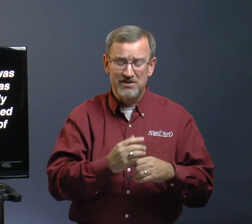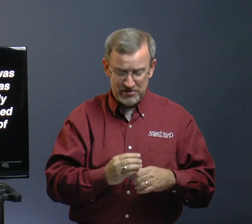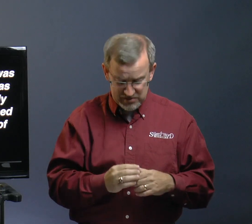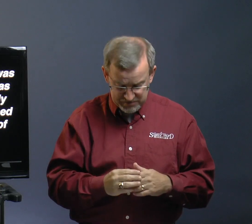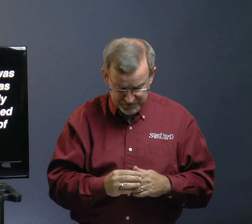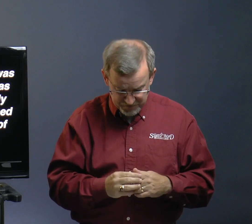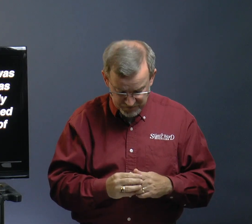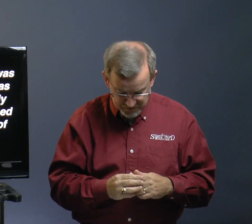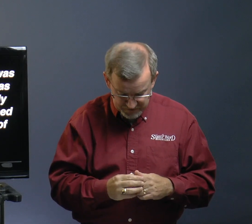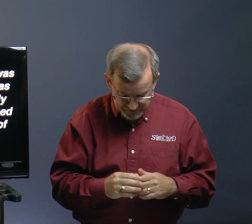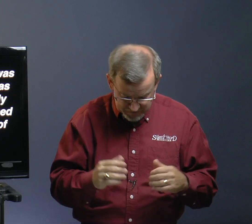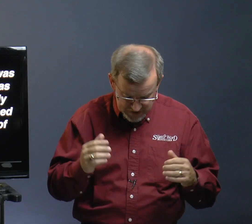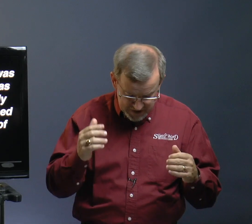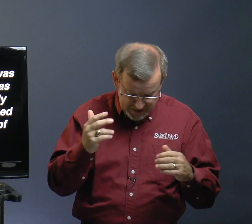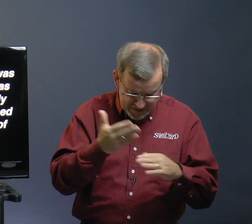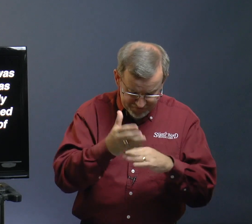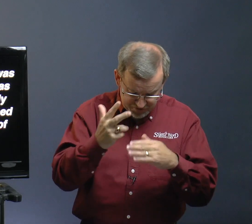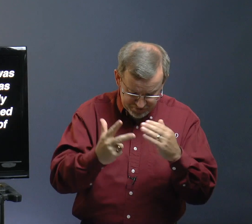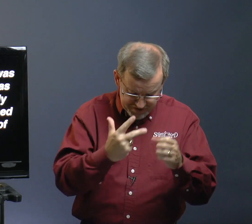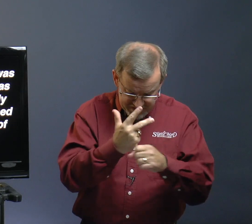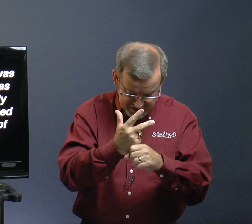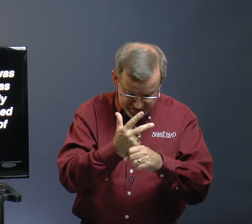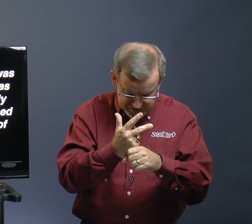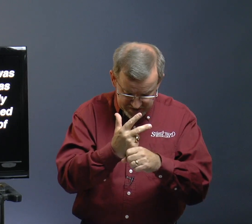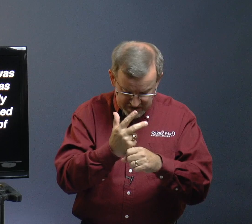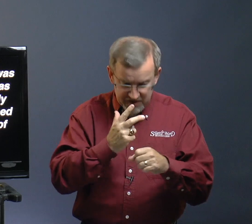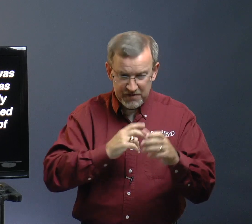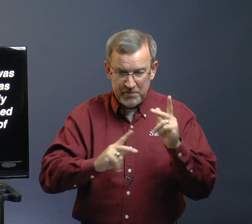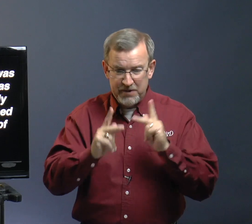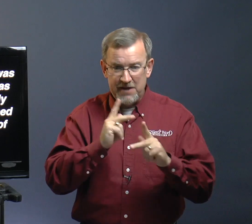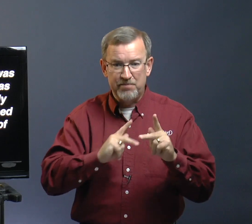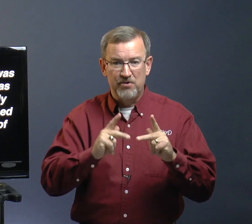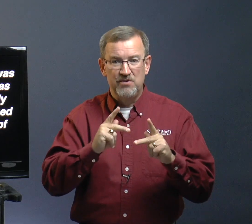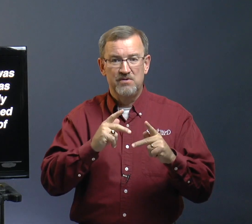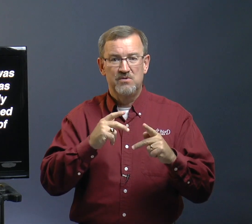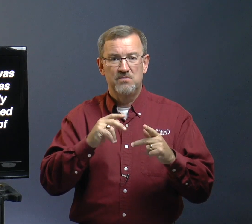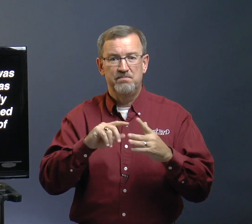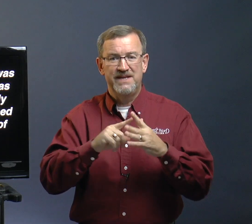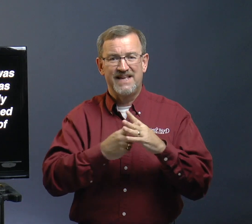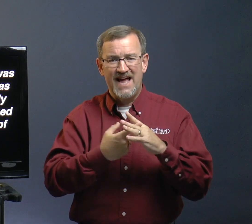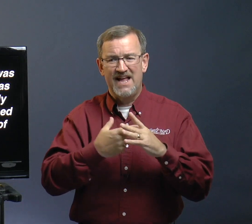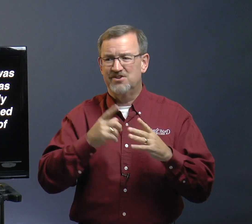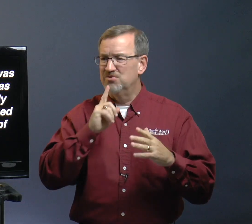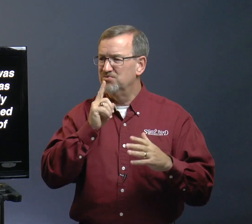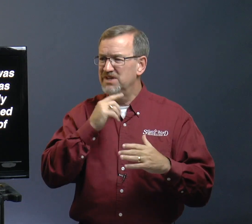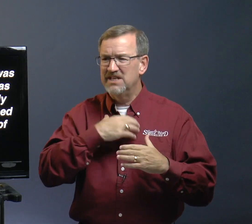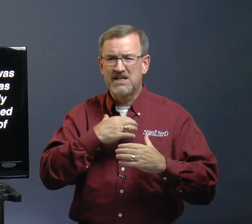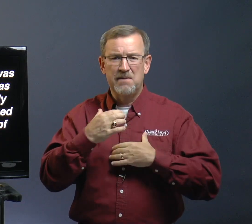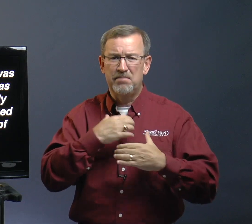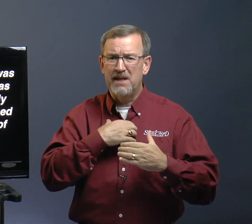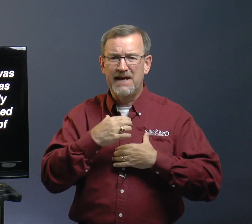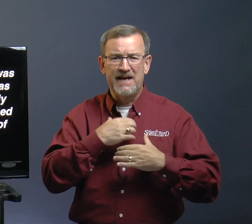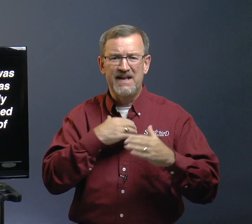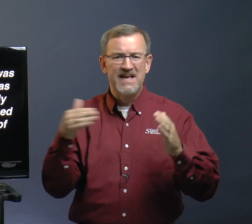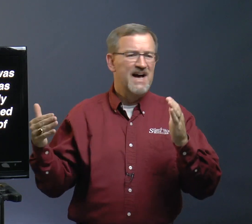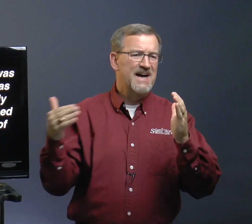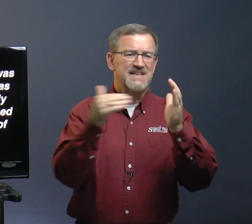3 years. After 3 years, the people began to really complain